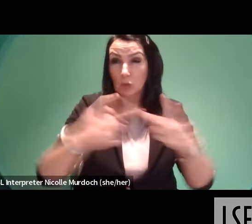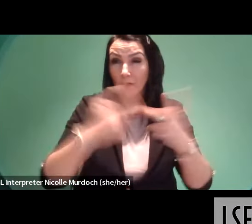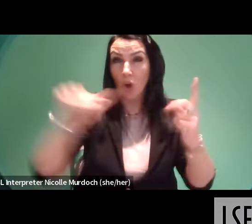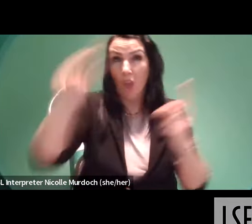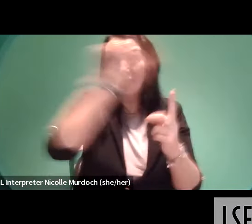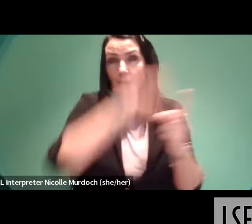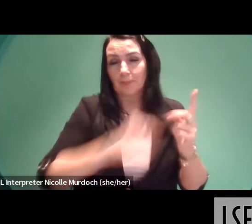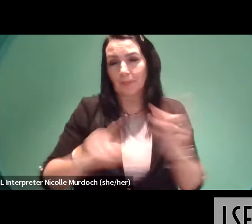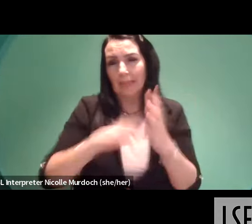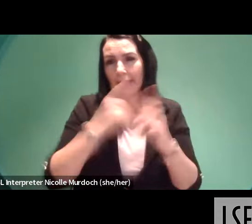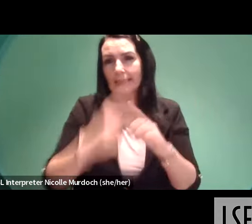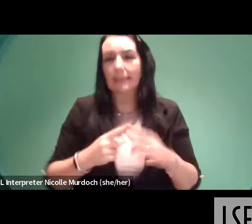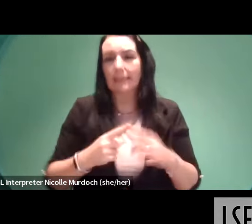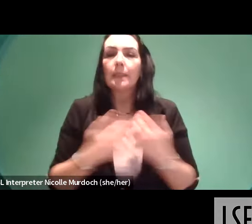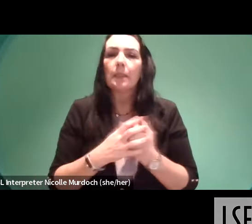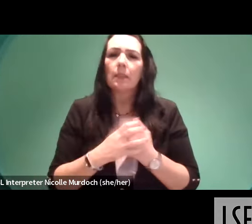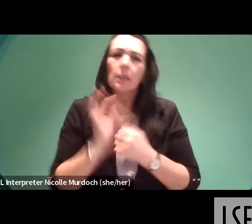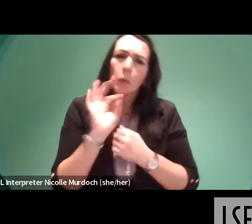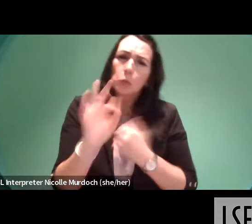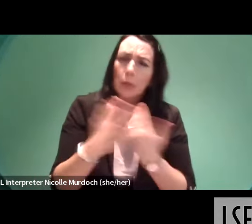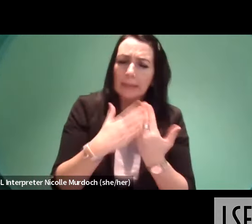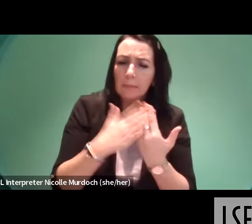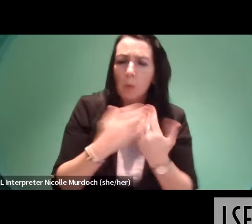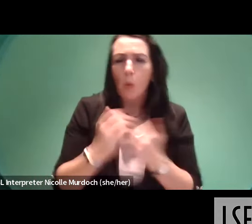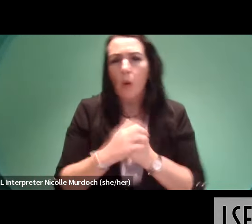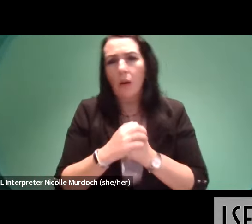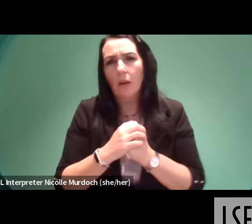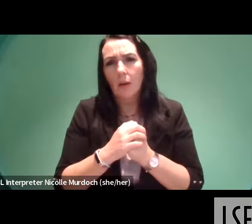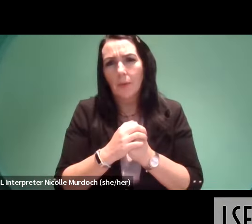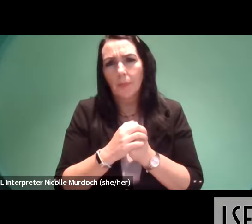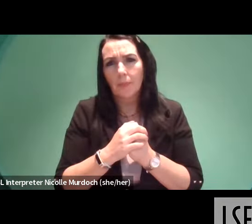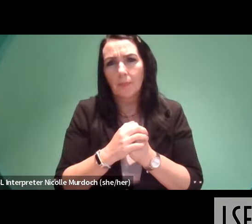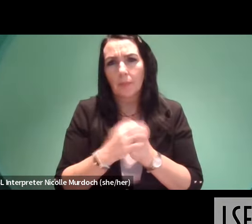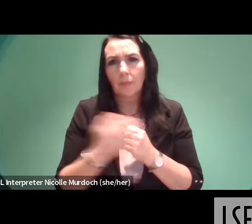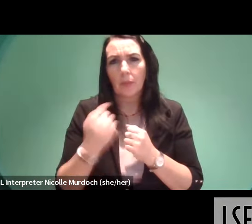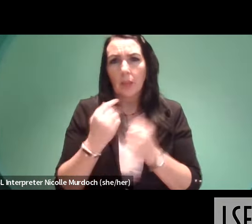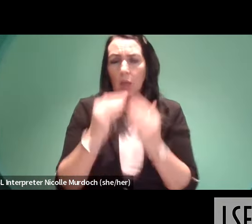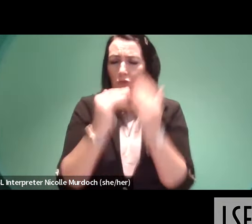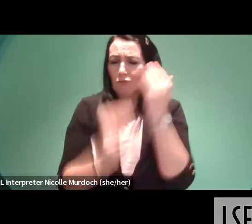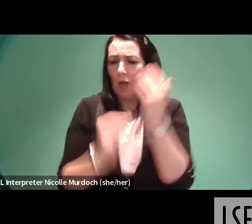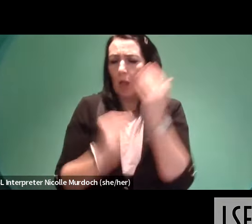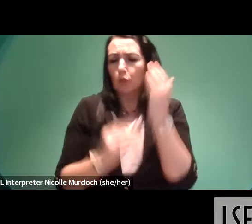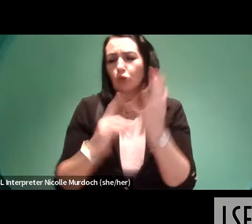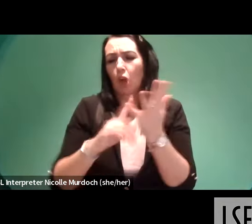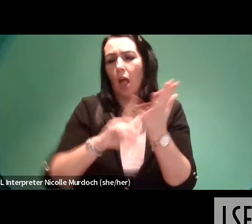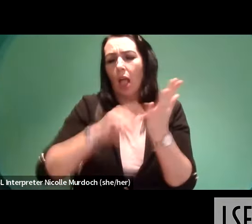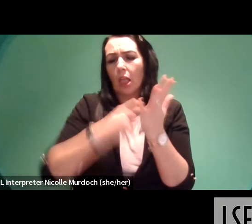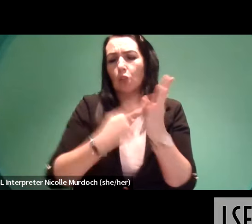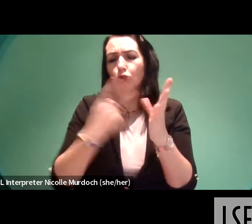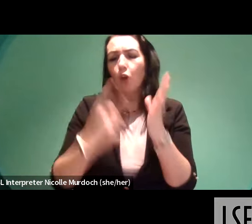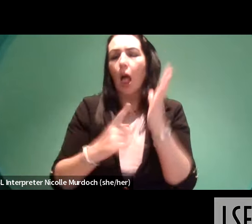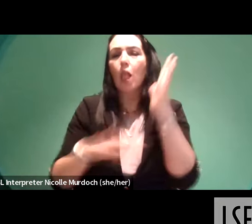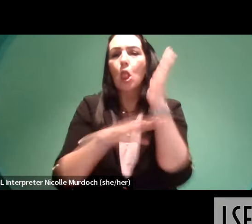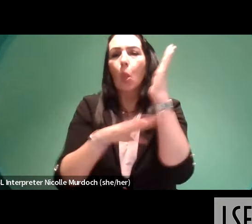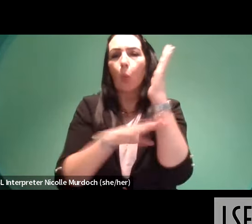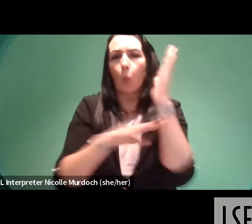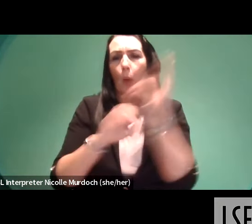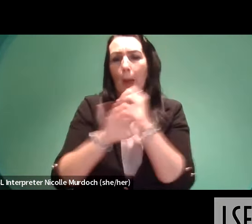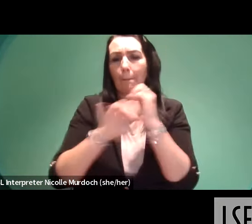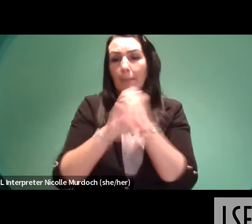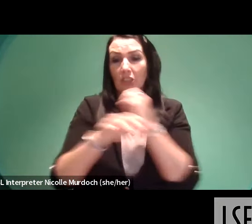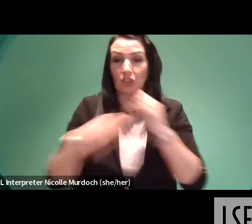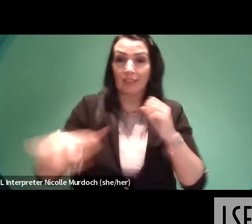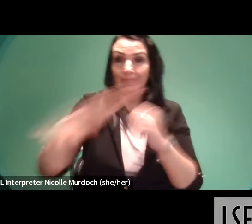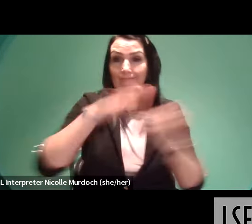taxes. Can I just press you on that? Because in the matter of the ultra-low emission zone, which Sadiq Khan is going to extend to the whole of